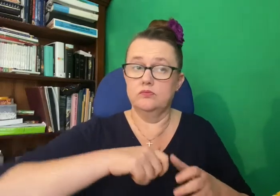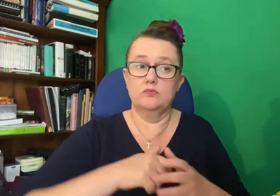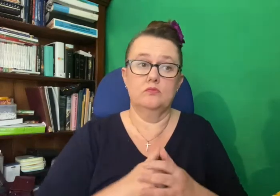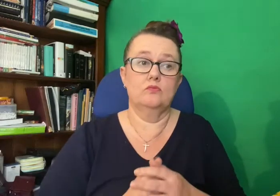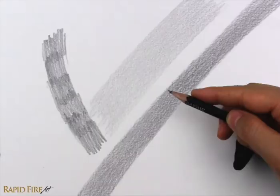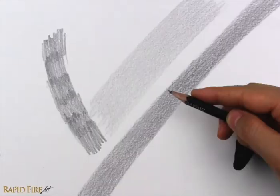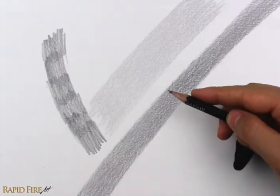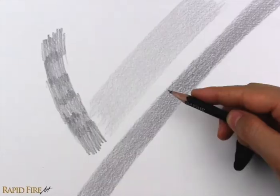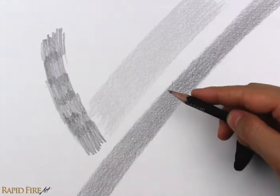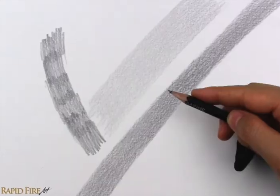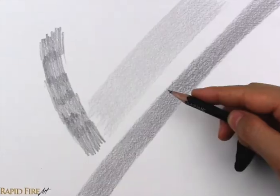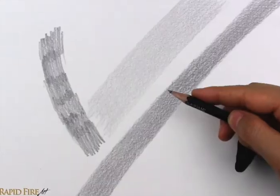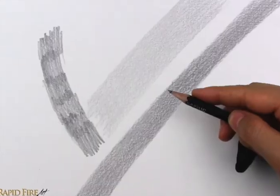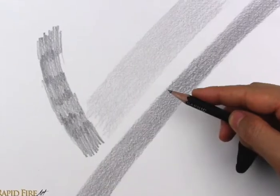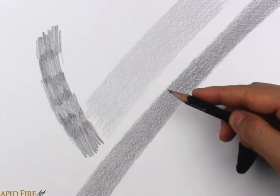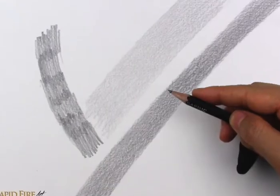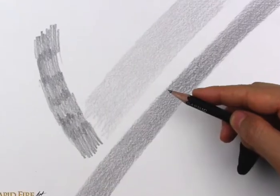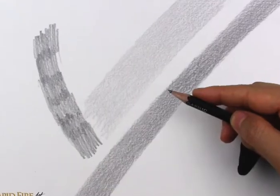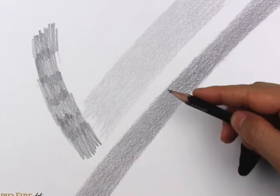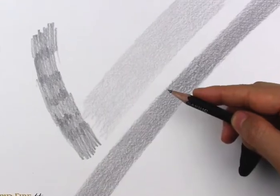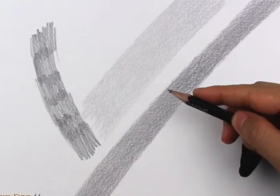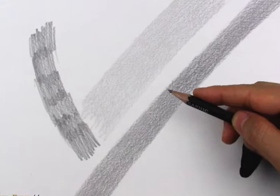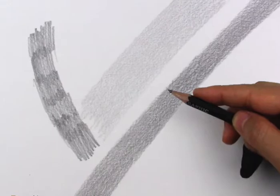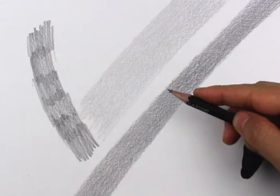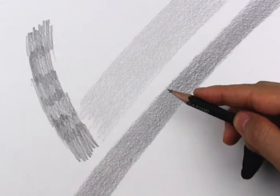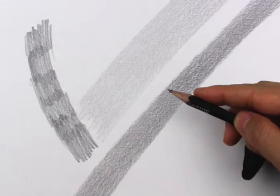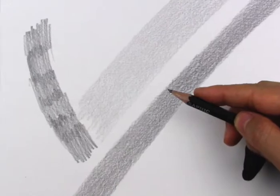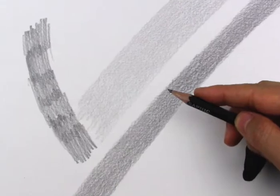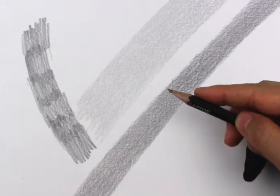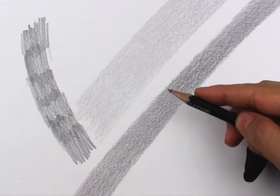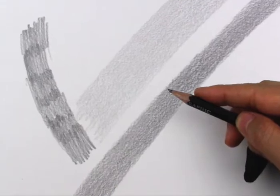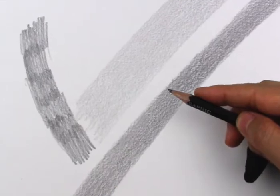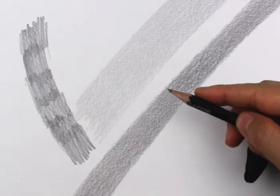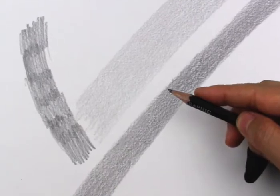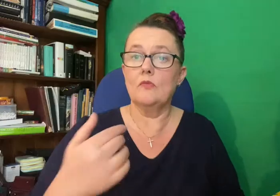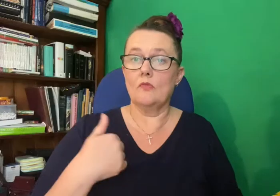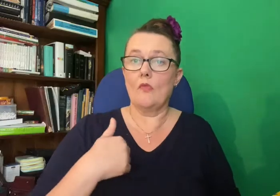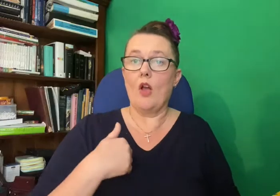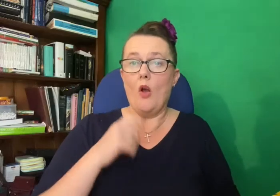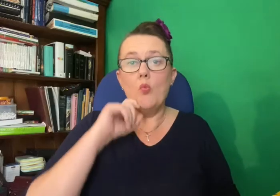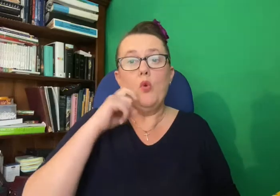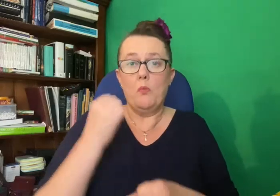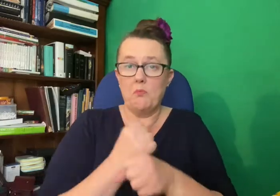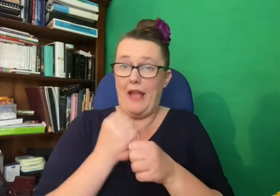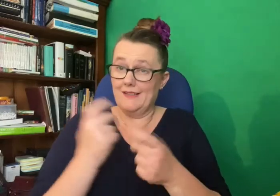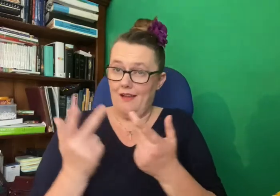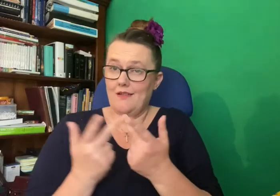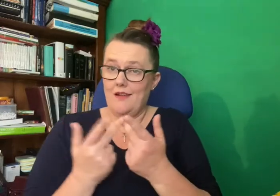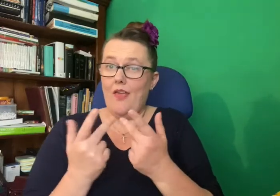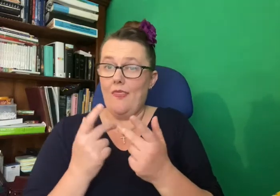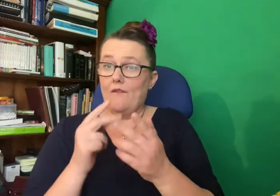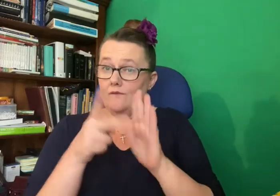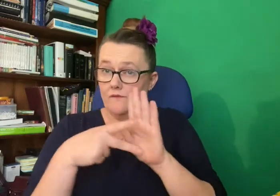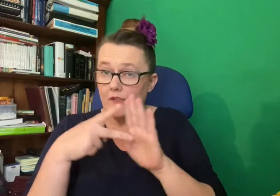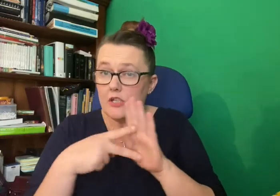much better to move your arm from the elbow. You'll be able to achieve much longer